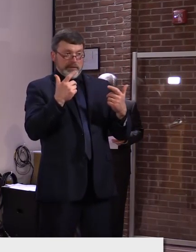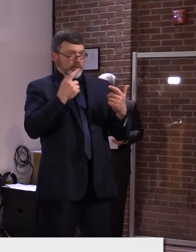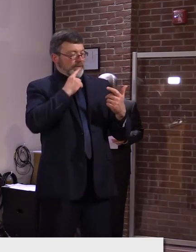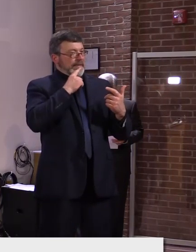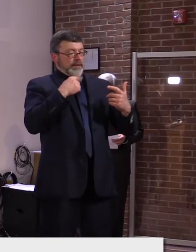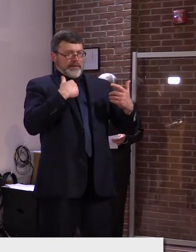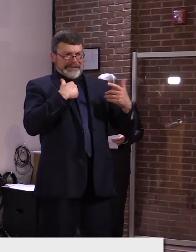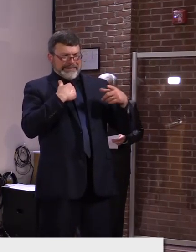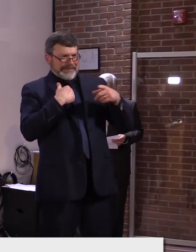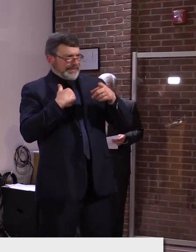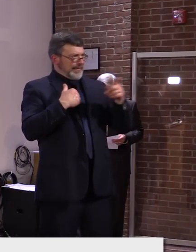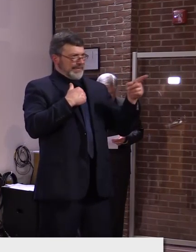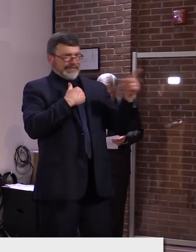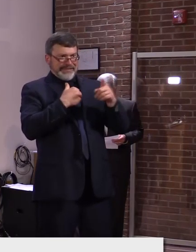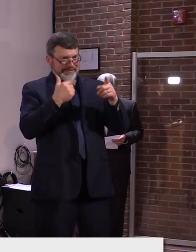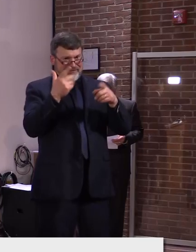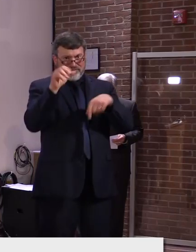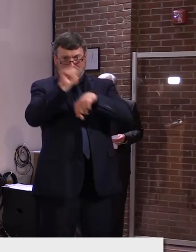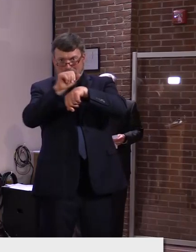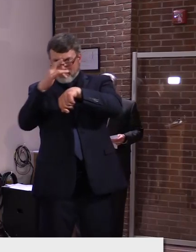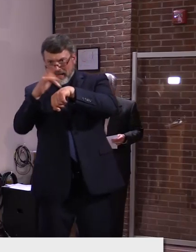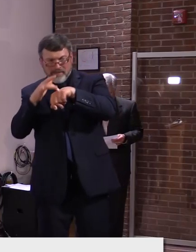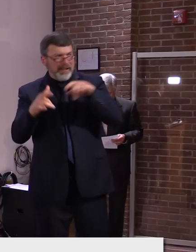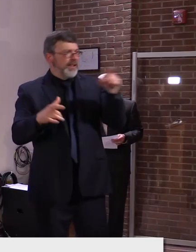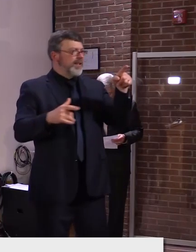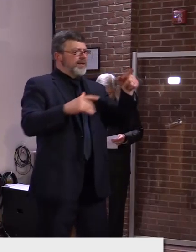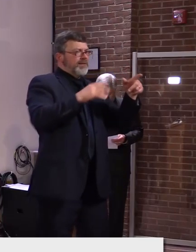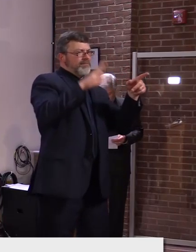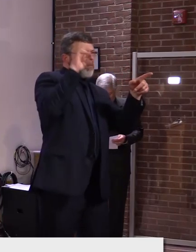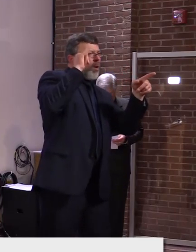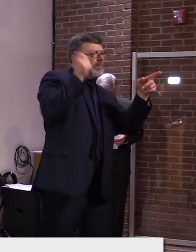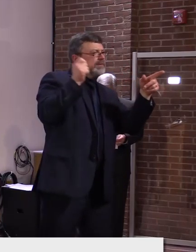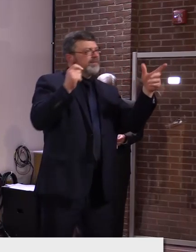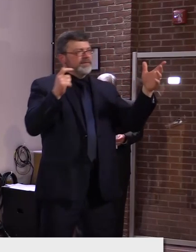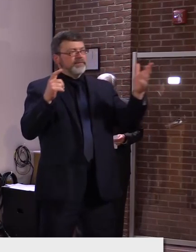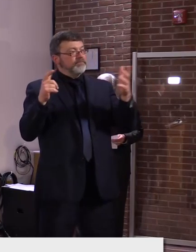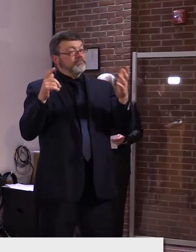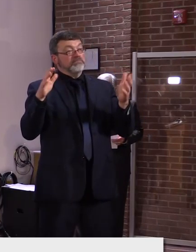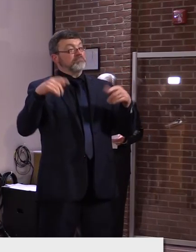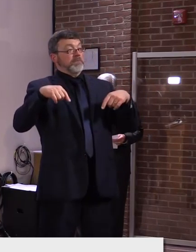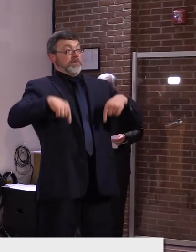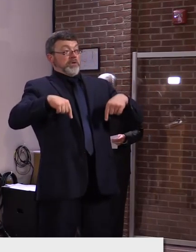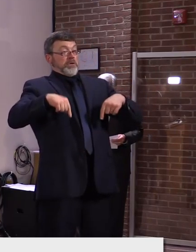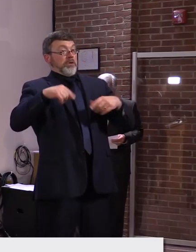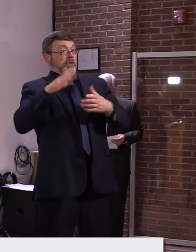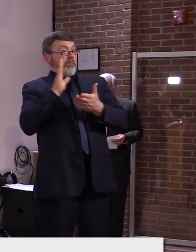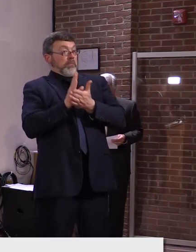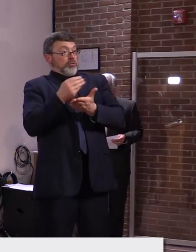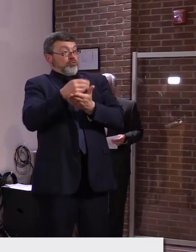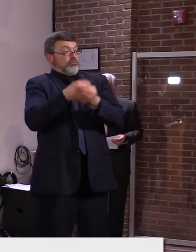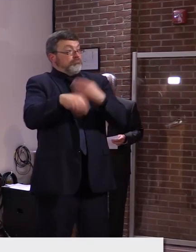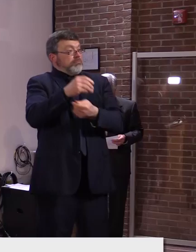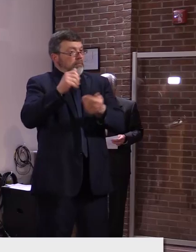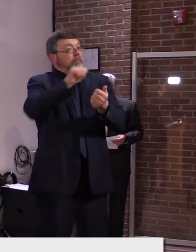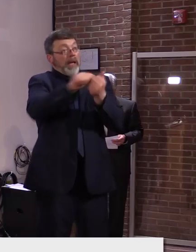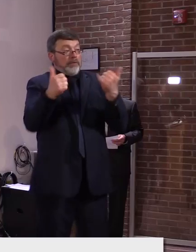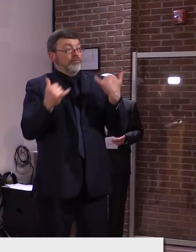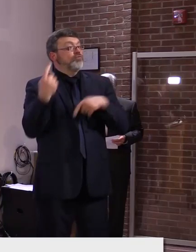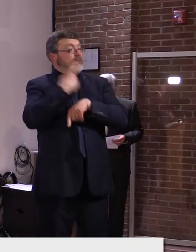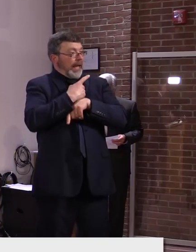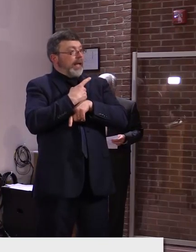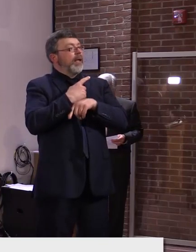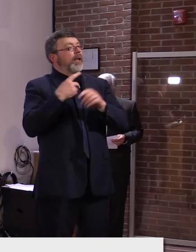like the legislature will go along with that if the budgets are passed today. But trying to make those investments in those areas where